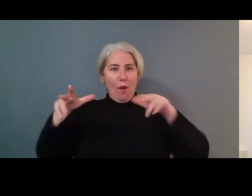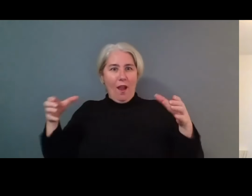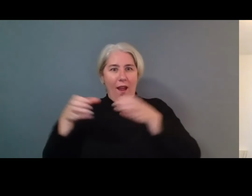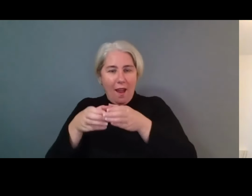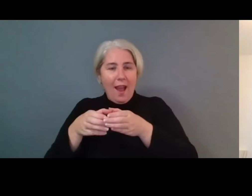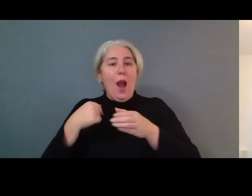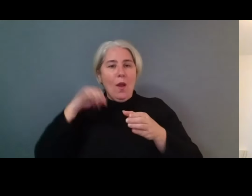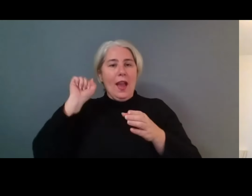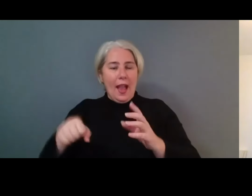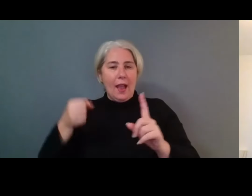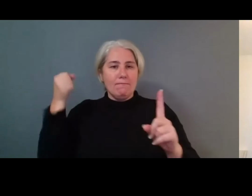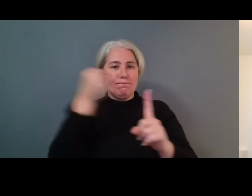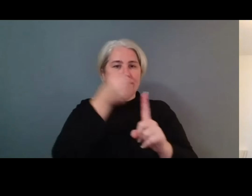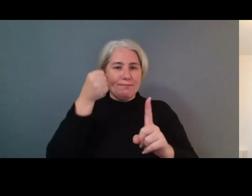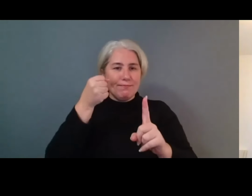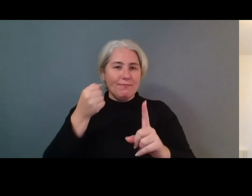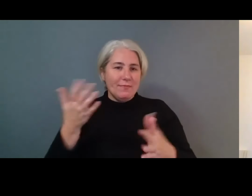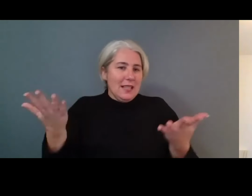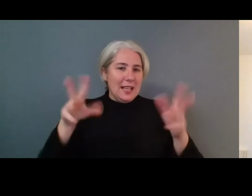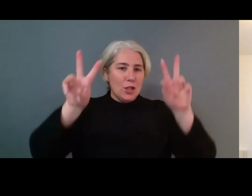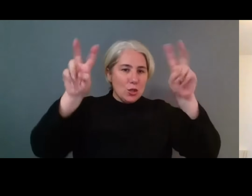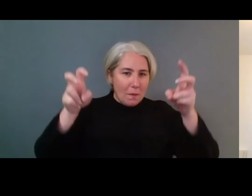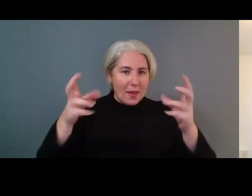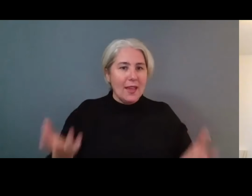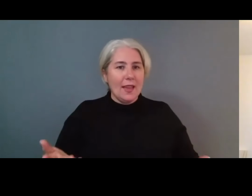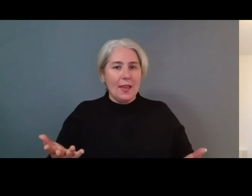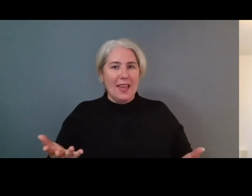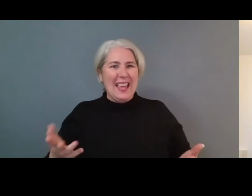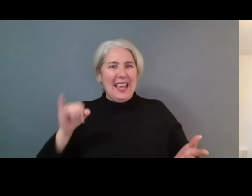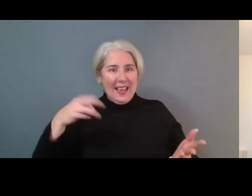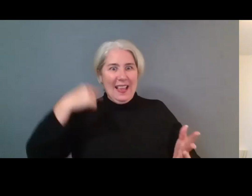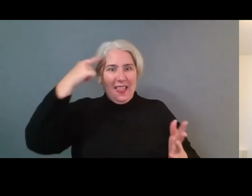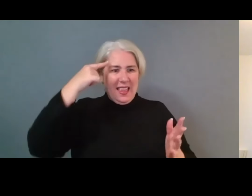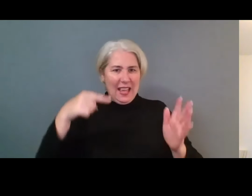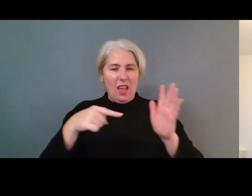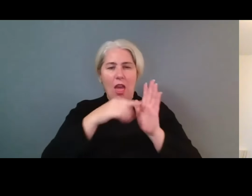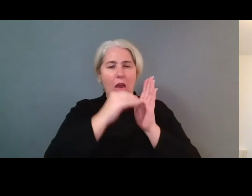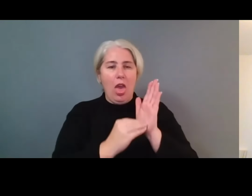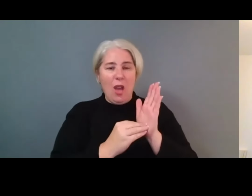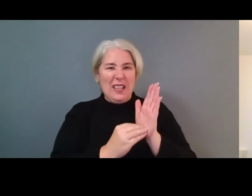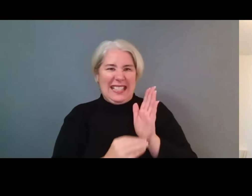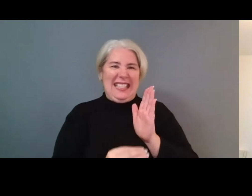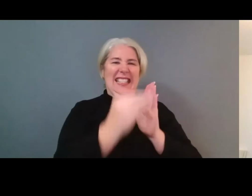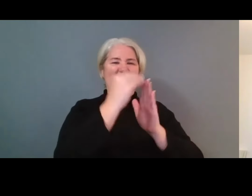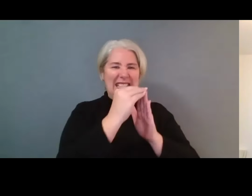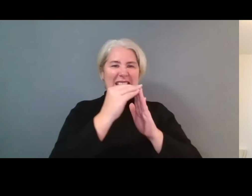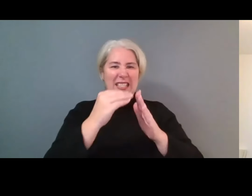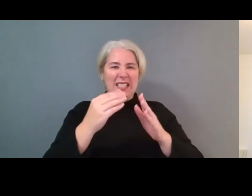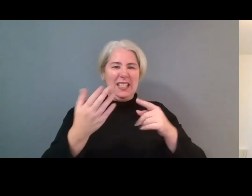specific issue that needs to be highlighted at a certain point in time.